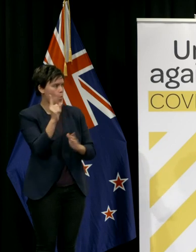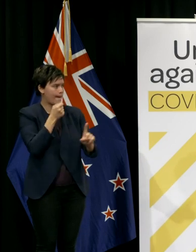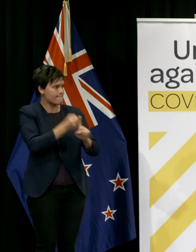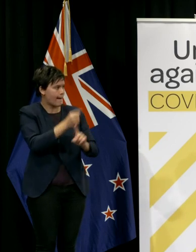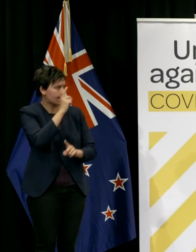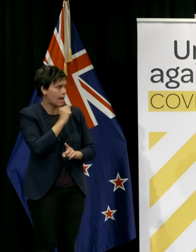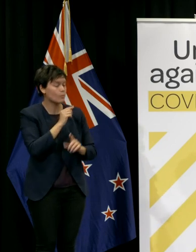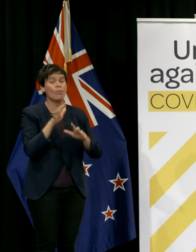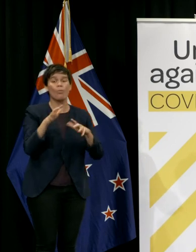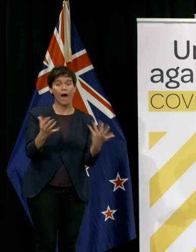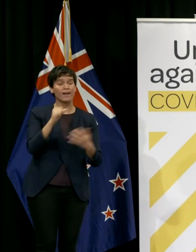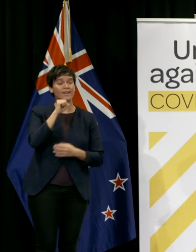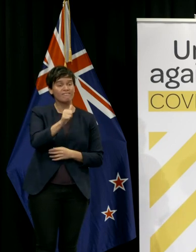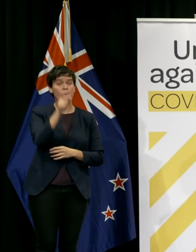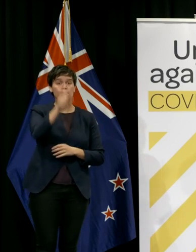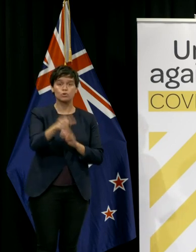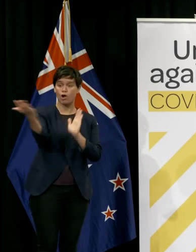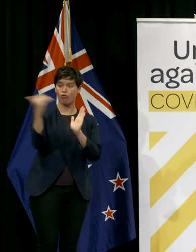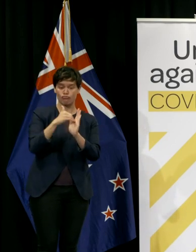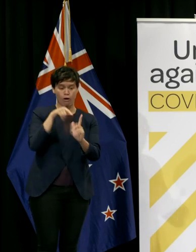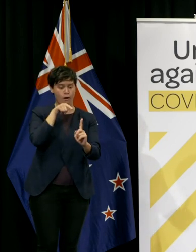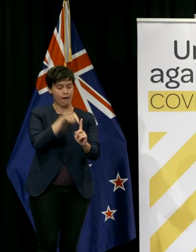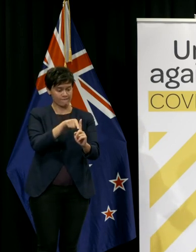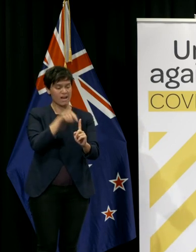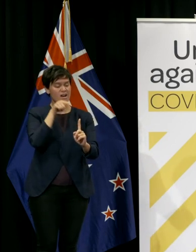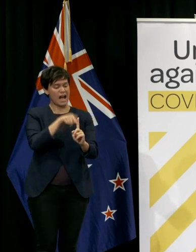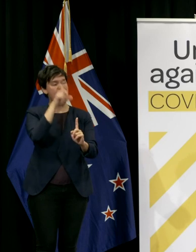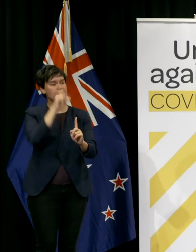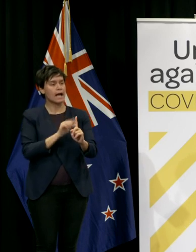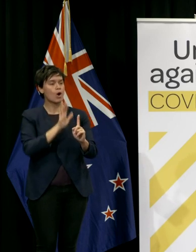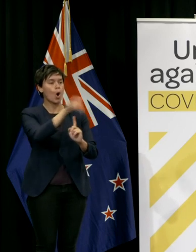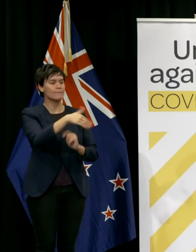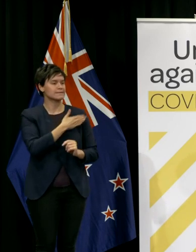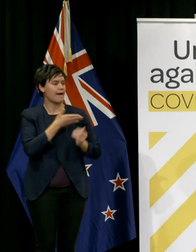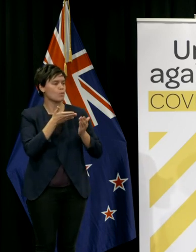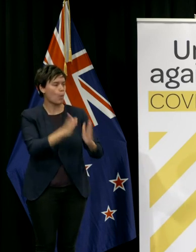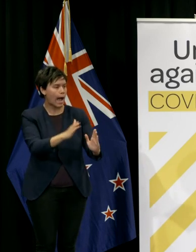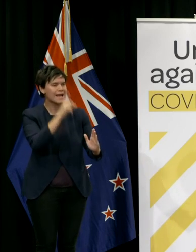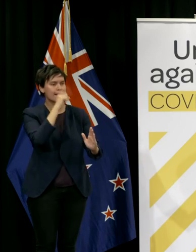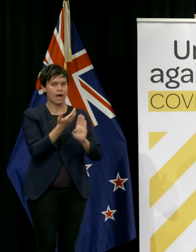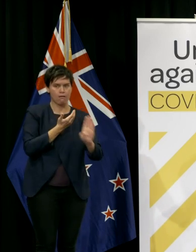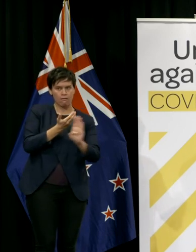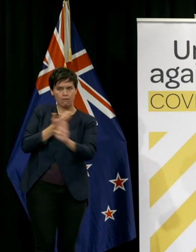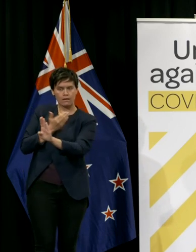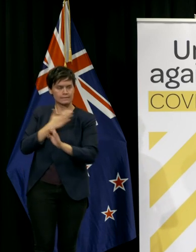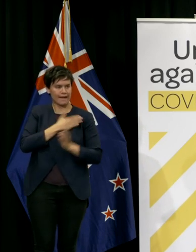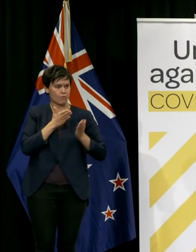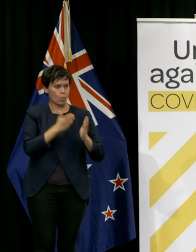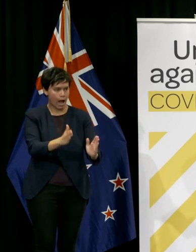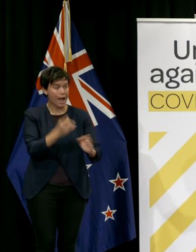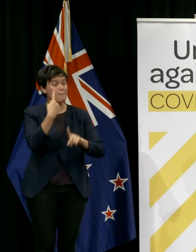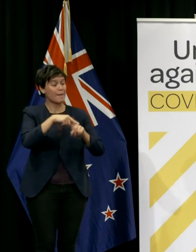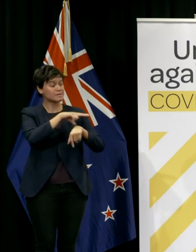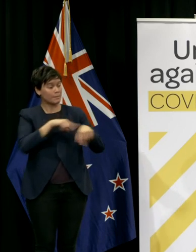get into a place where they can self-isolate, and with a clear understanding of the expectation on them, with a follow-up visit from the